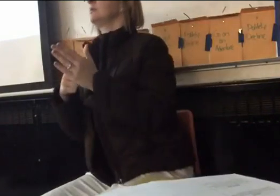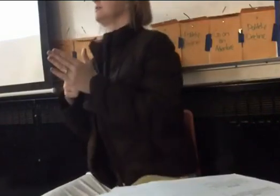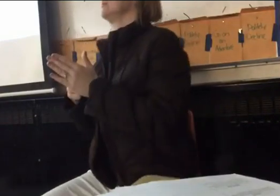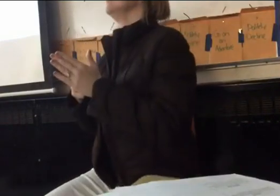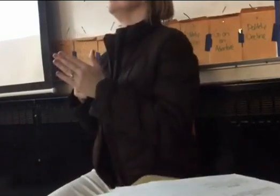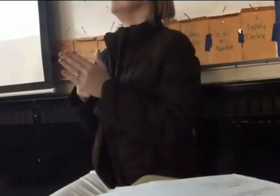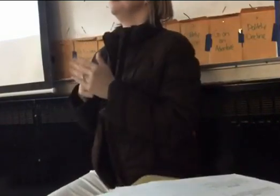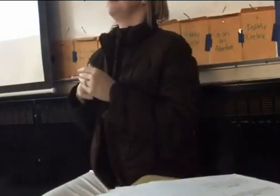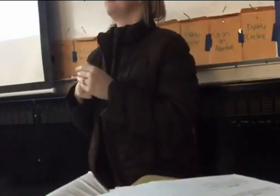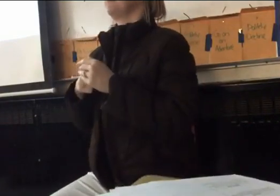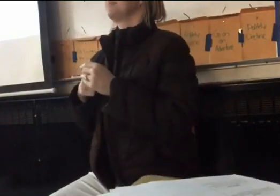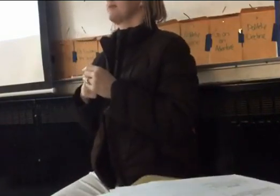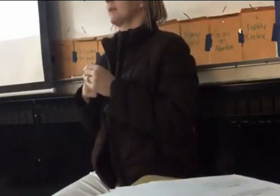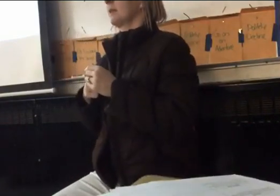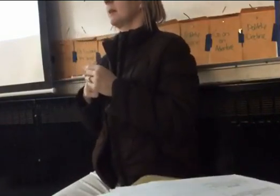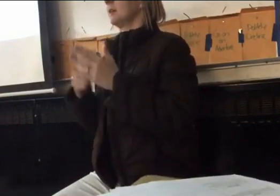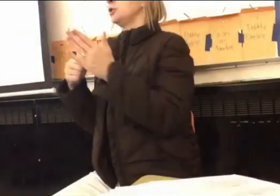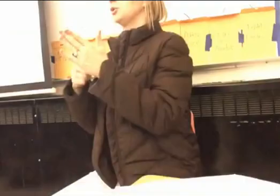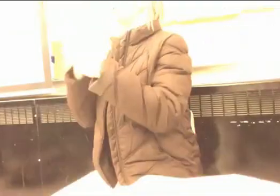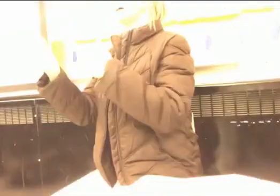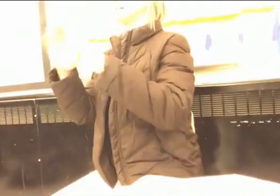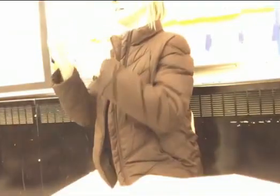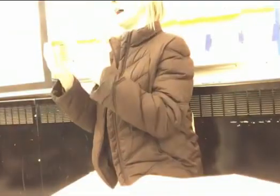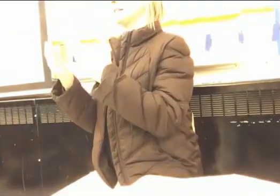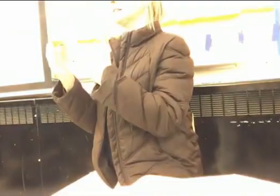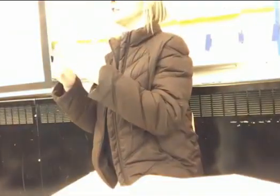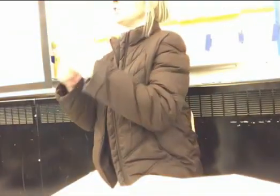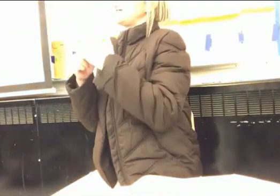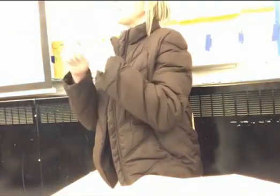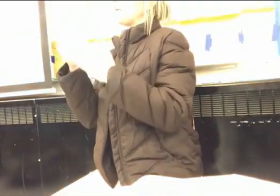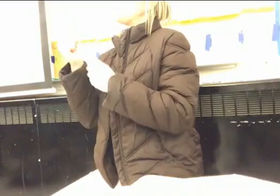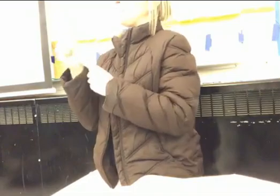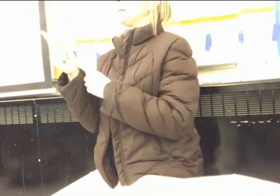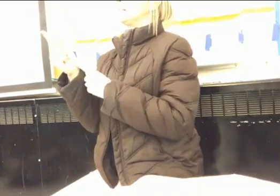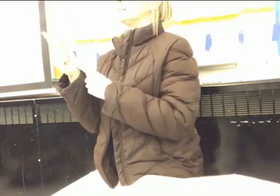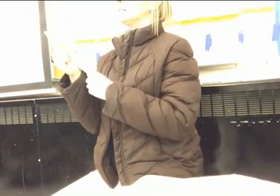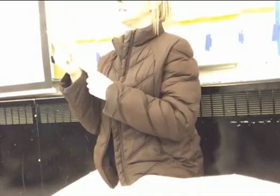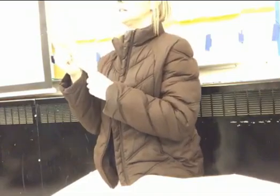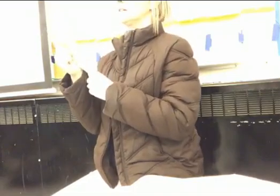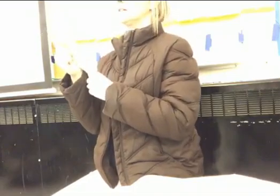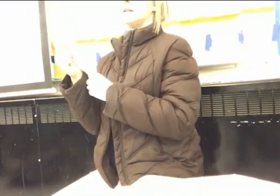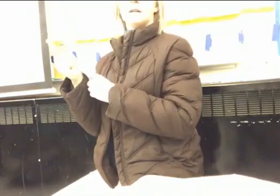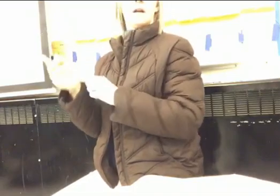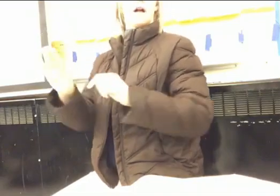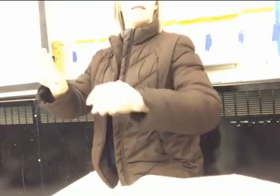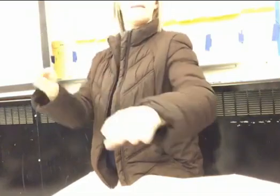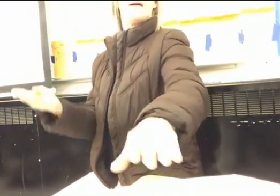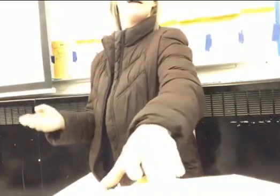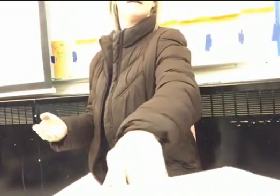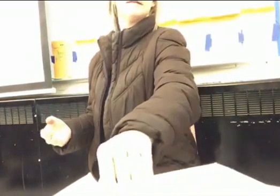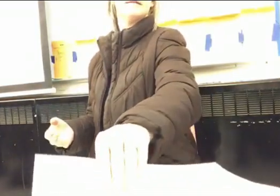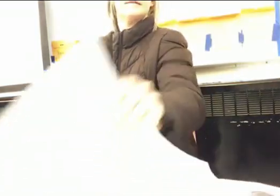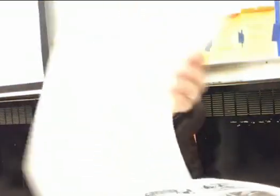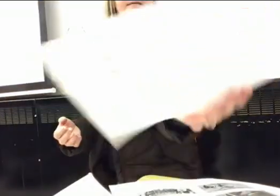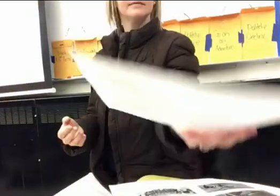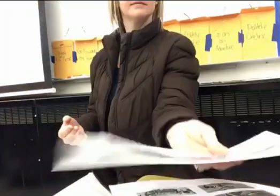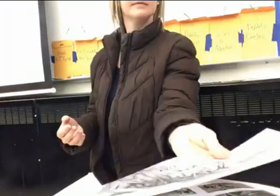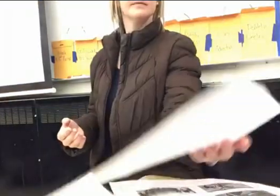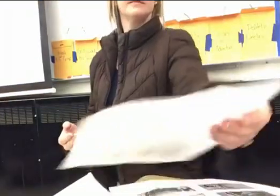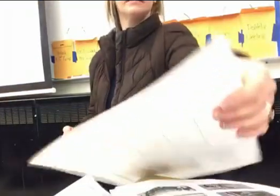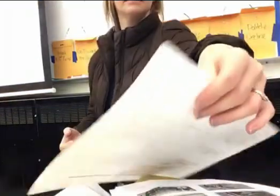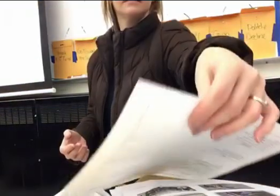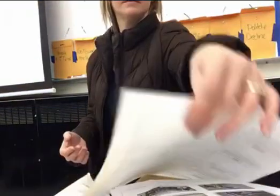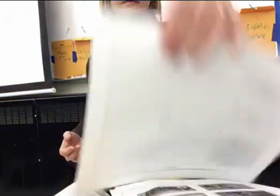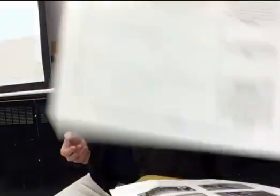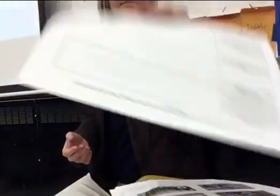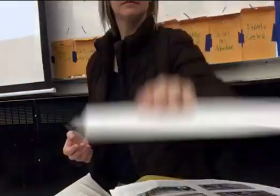short. At the top of this paper, go ahead and flip it to the back, excuse me. At the